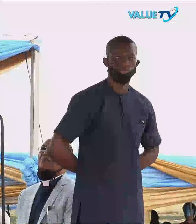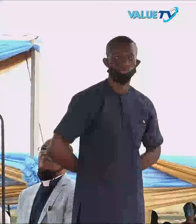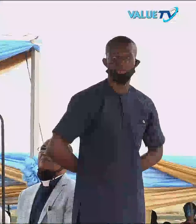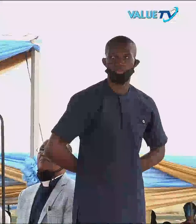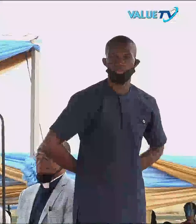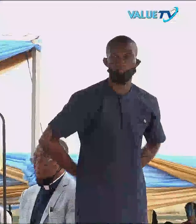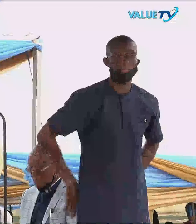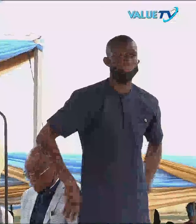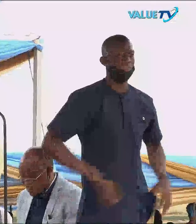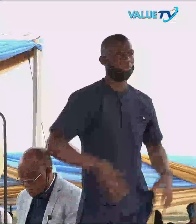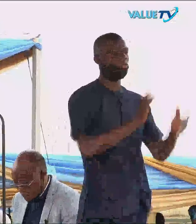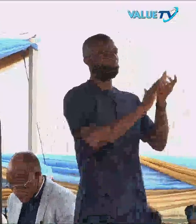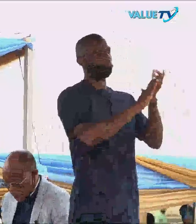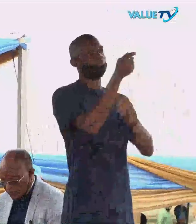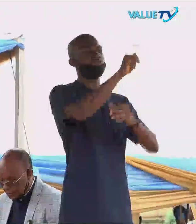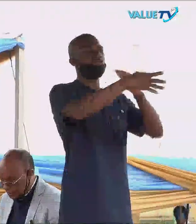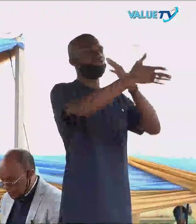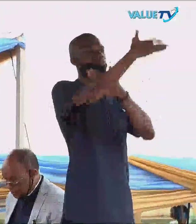Praise the Lord.